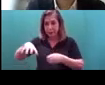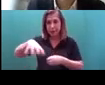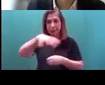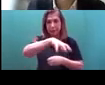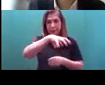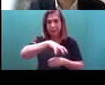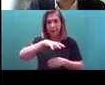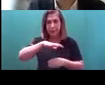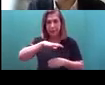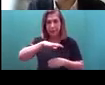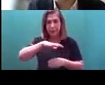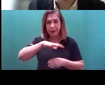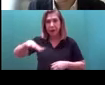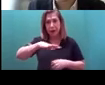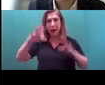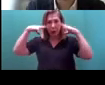region of